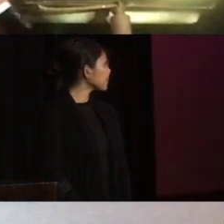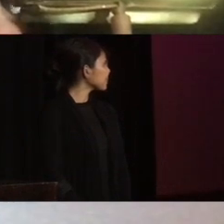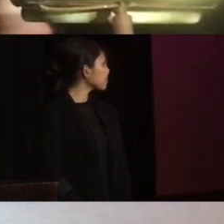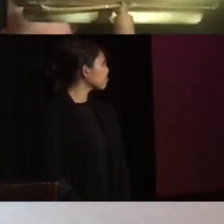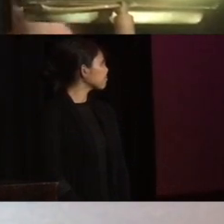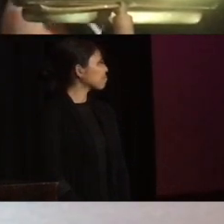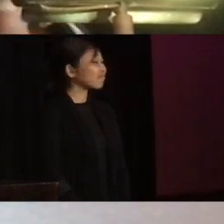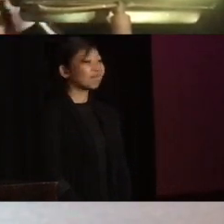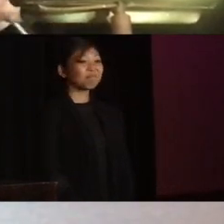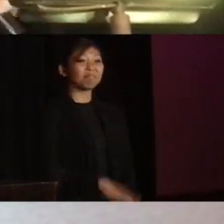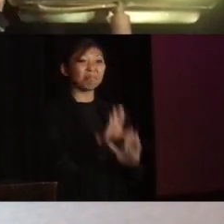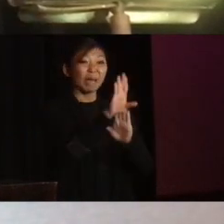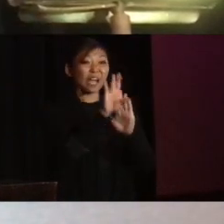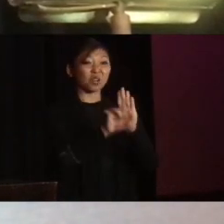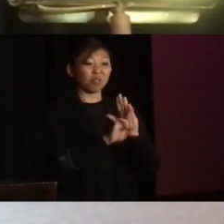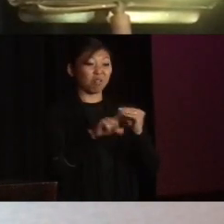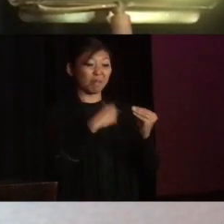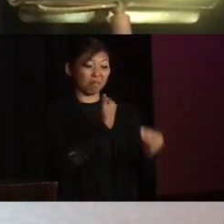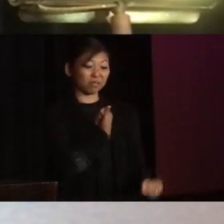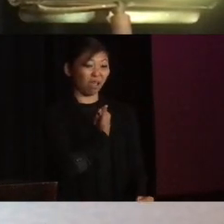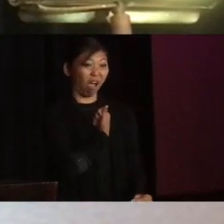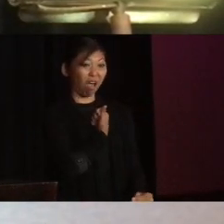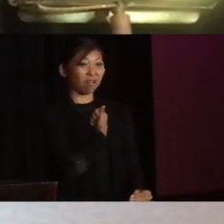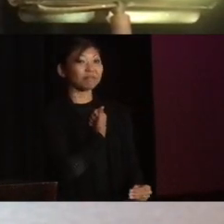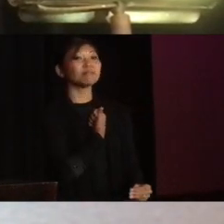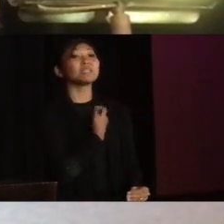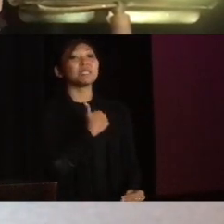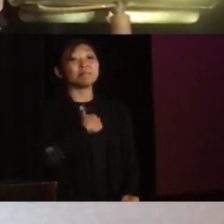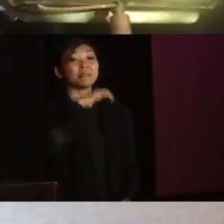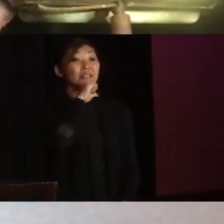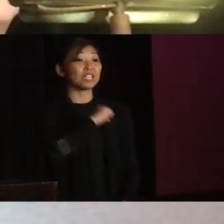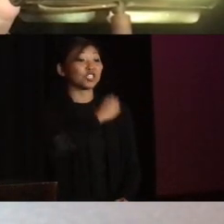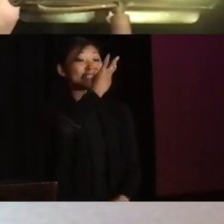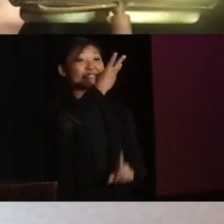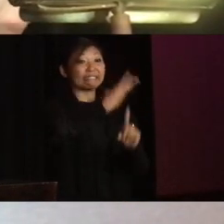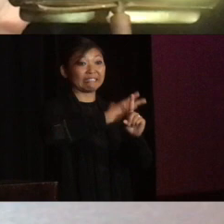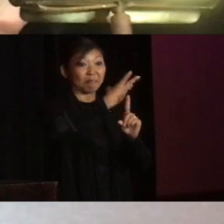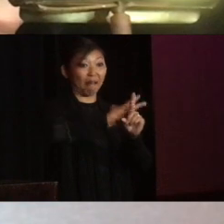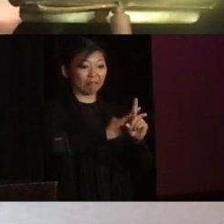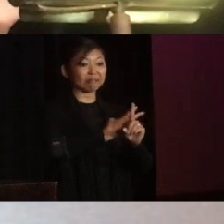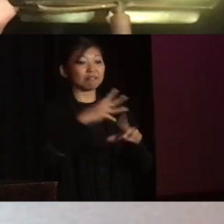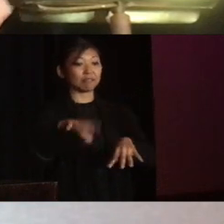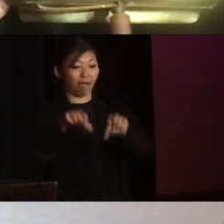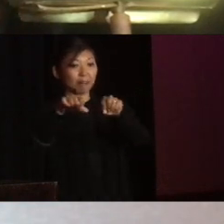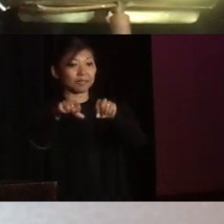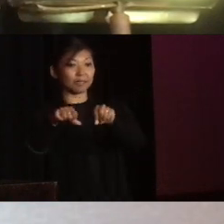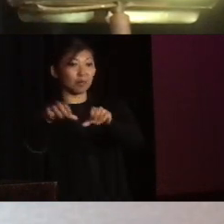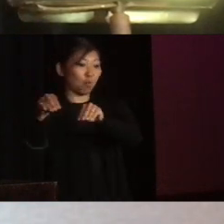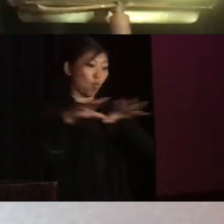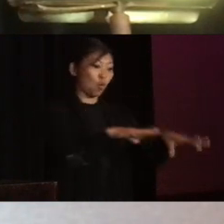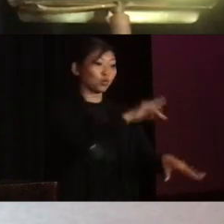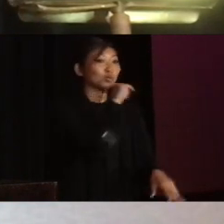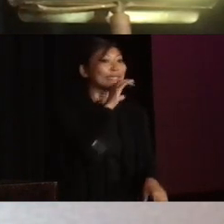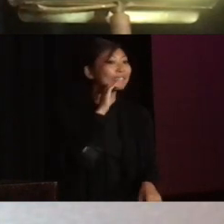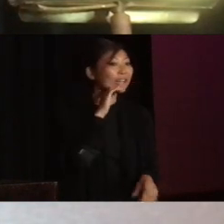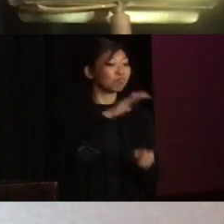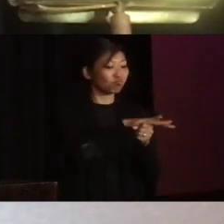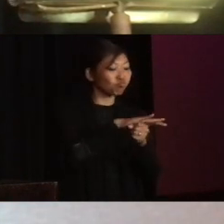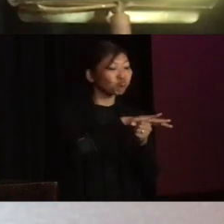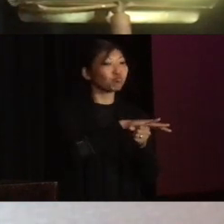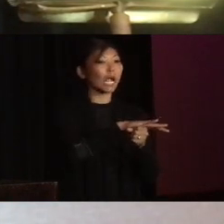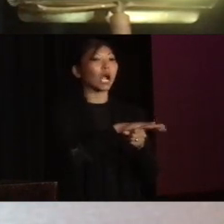again, a little bit about myself. I was adopted at 6 months. I was raised here in the Twin Cities in the Minneapolis